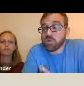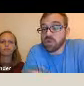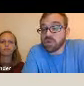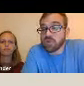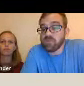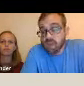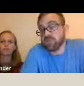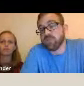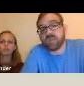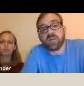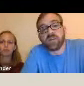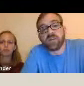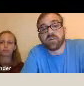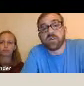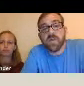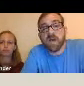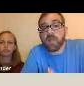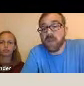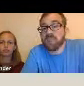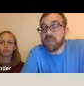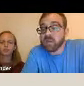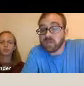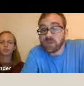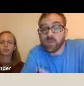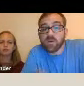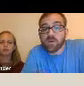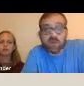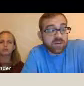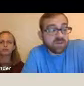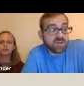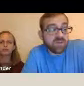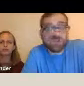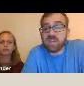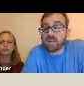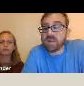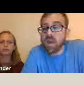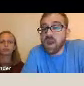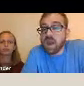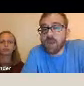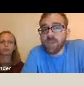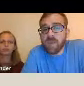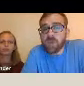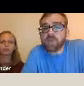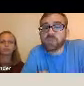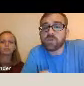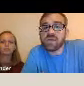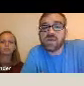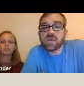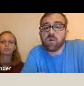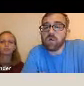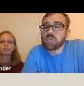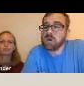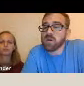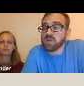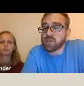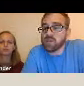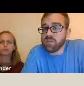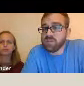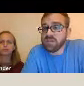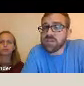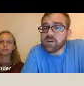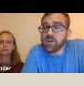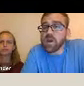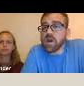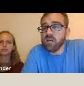to join Wycliffe Bible Translators at the end of the summer in 2015. And we also began corresponding with